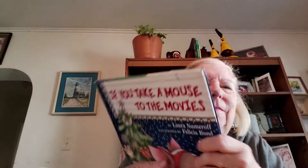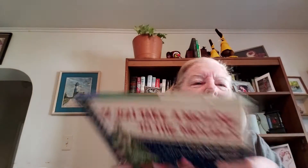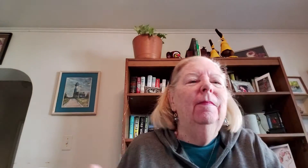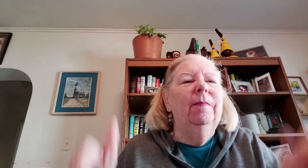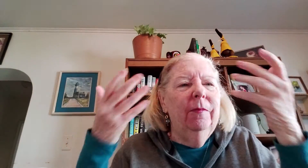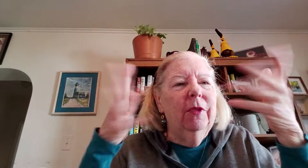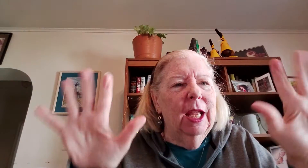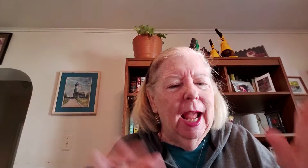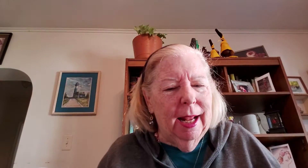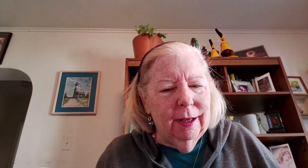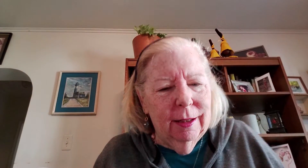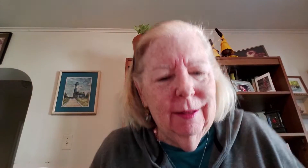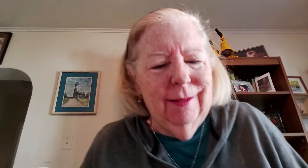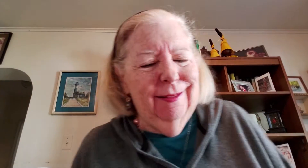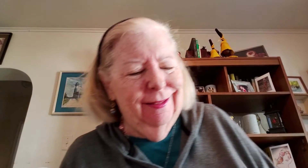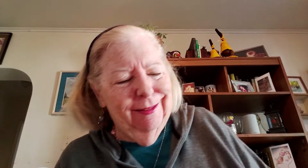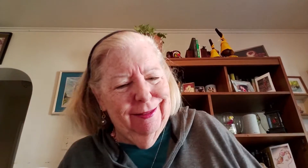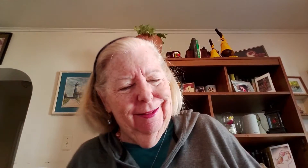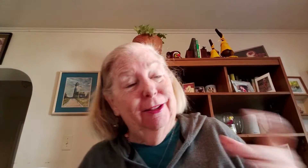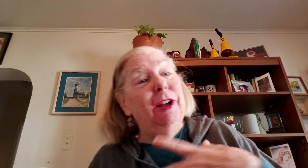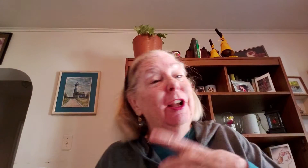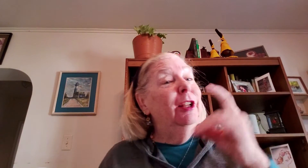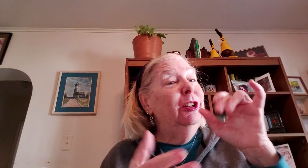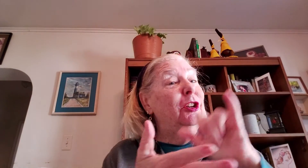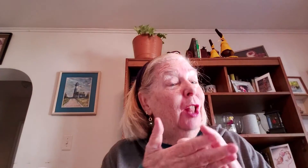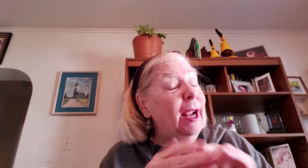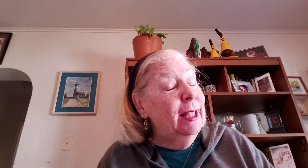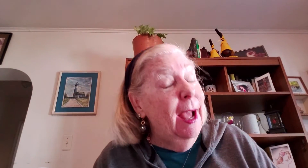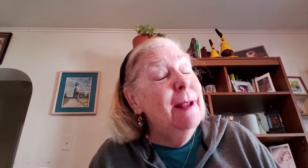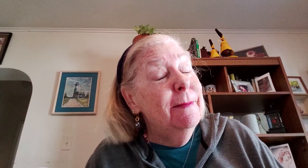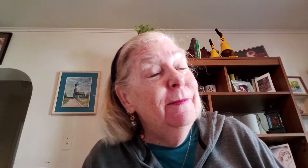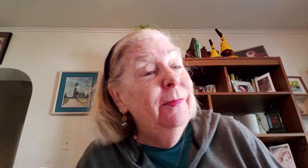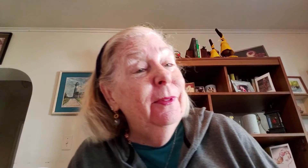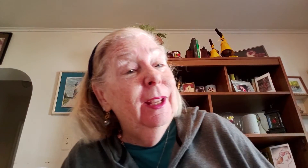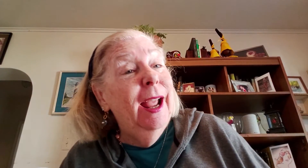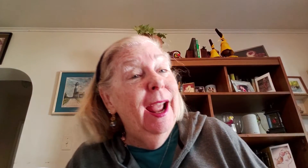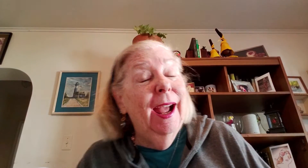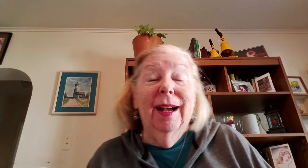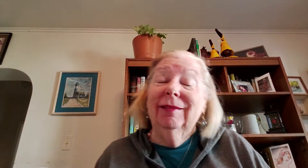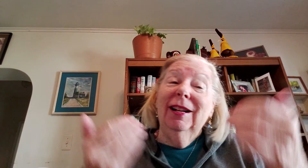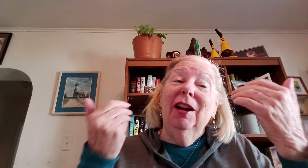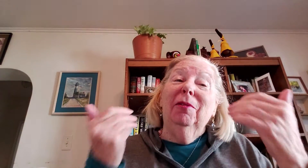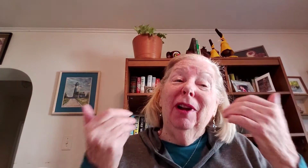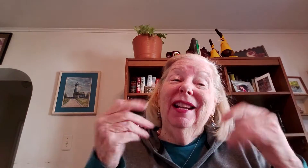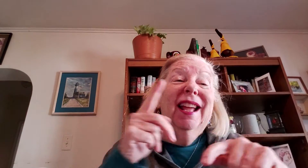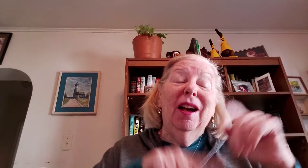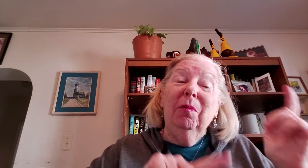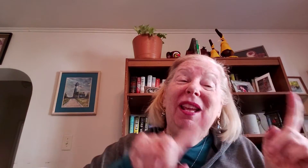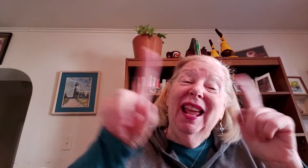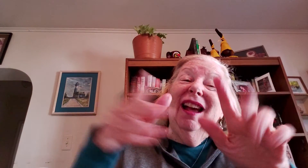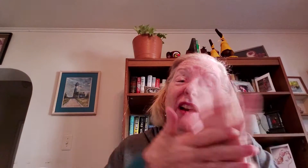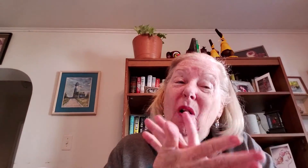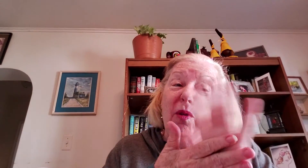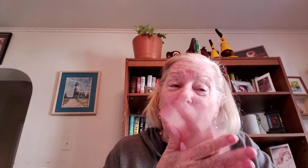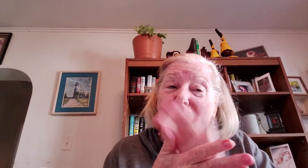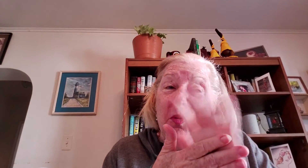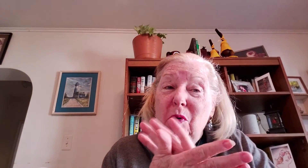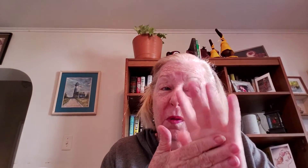The end. Did you like that? Yeah. Right now, we can't go to the